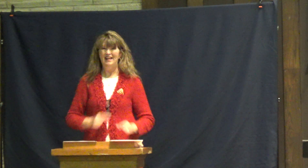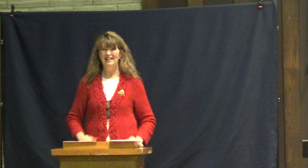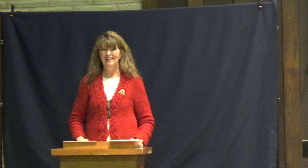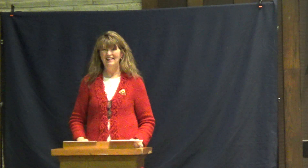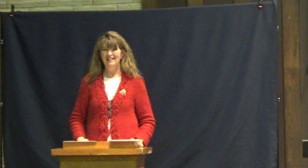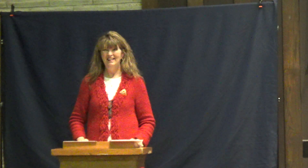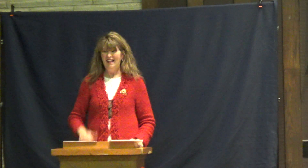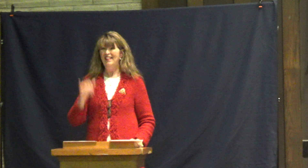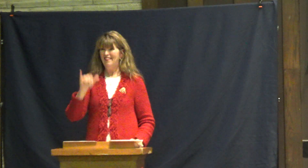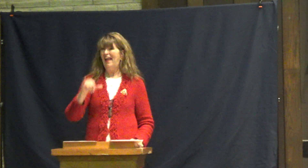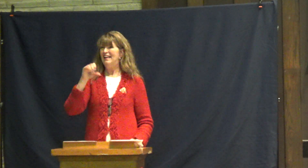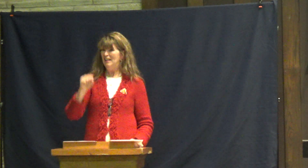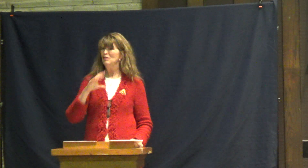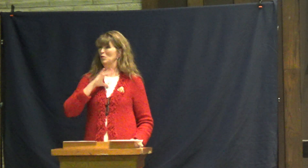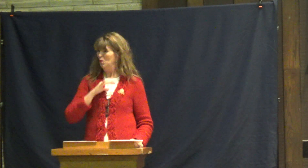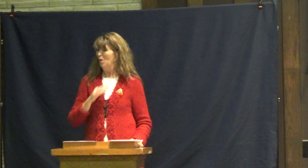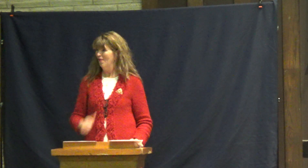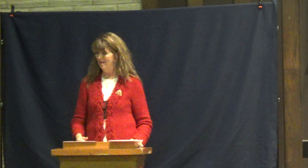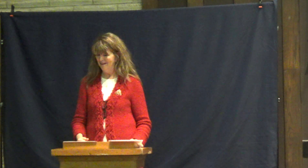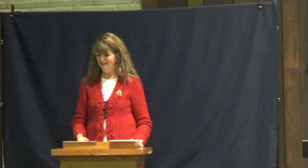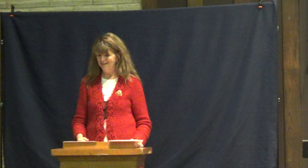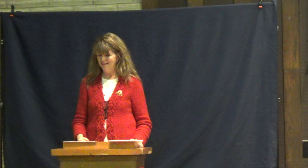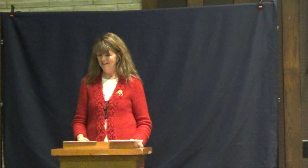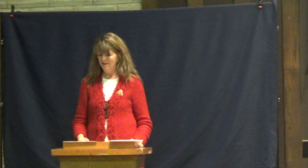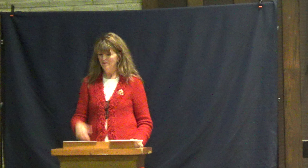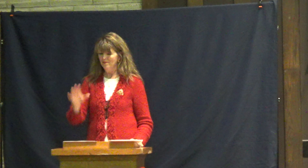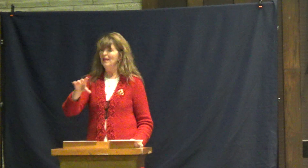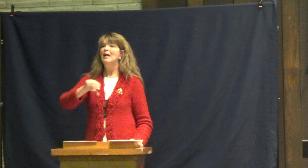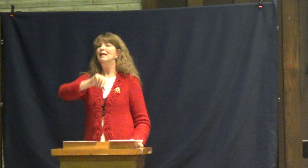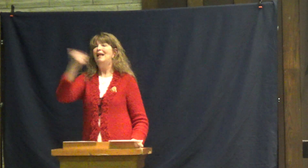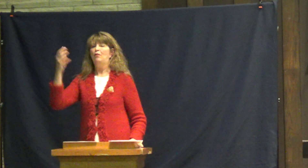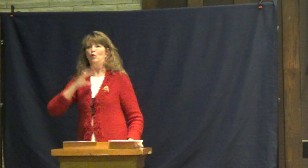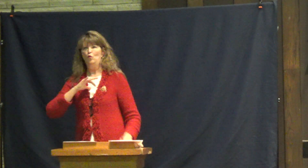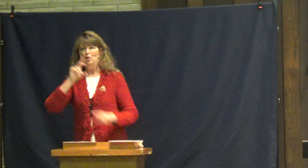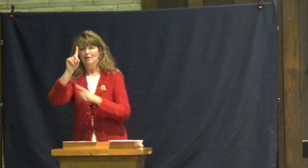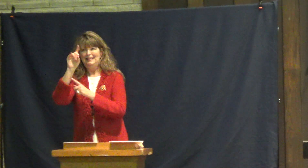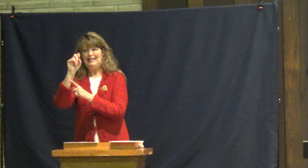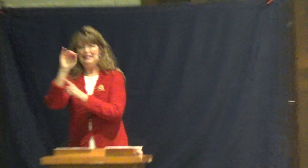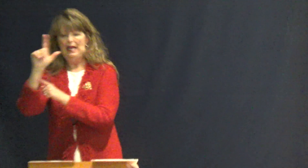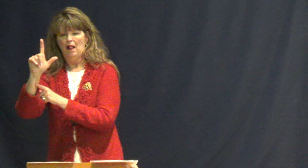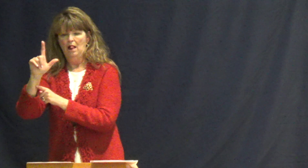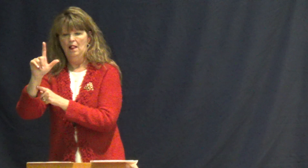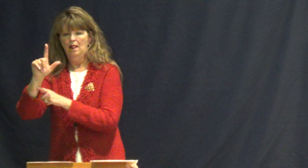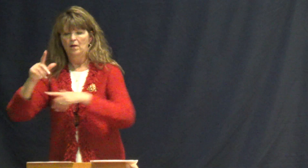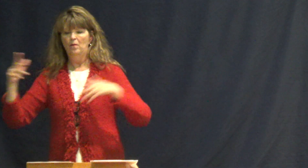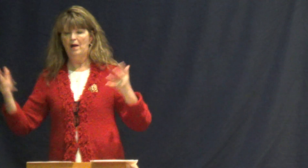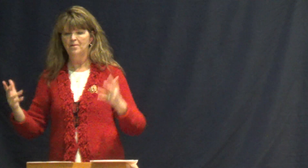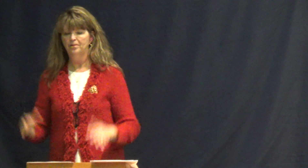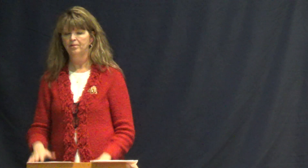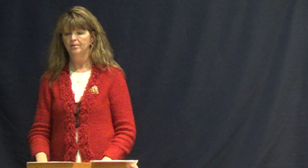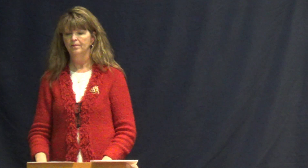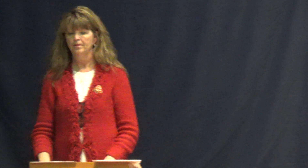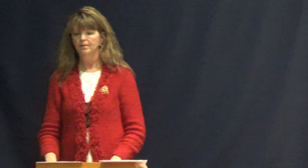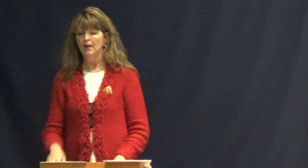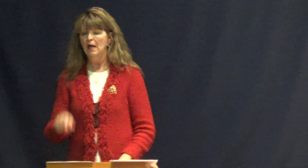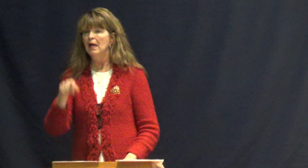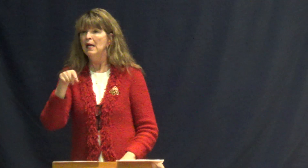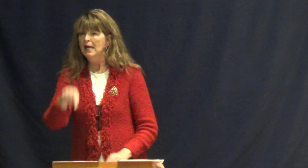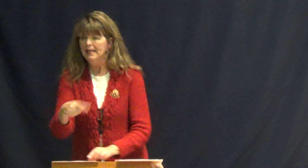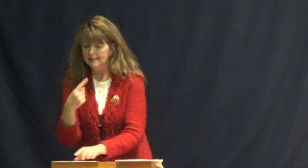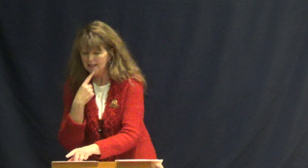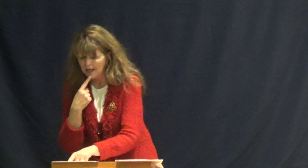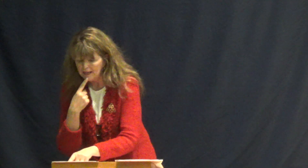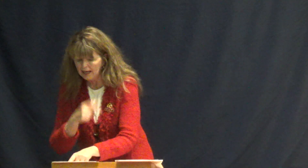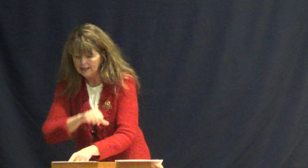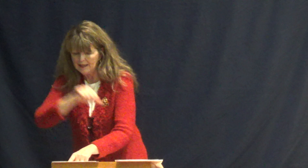Holy Land. It's pretty cool, isn't it? I mean, I think this is incredibly cool. Another little cool detail